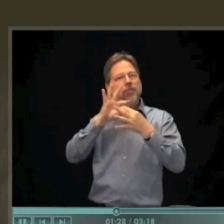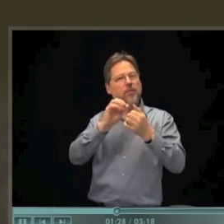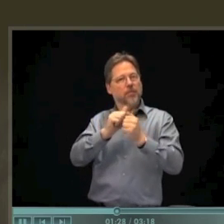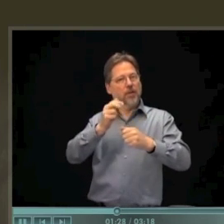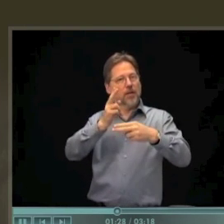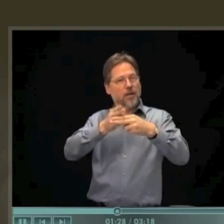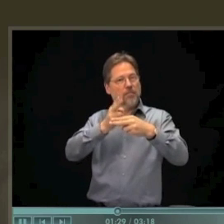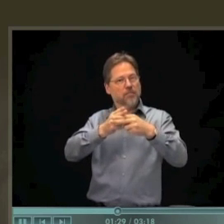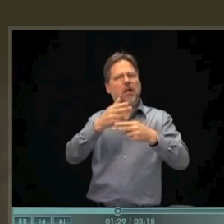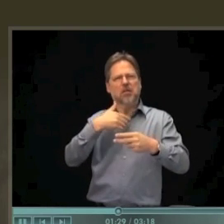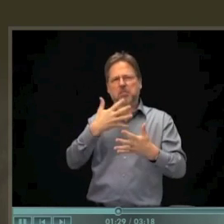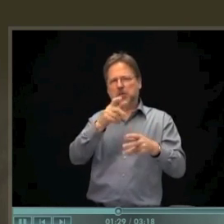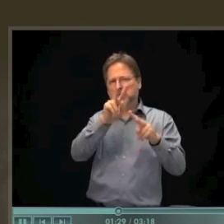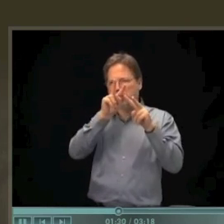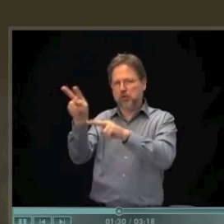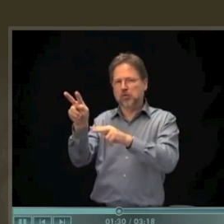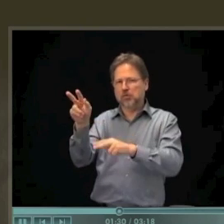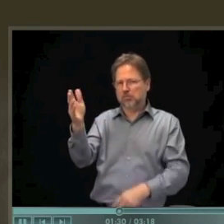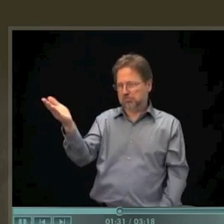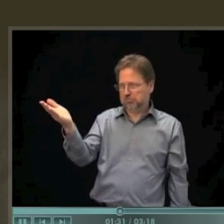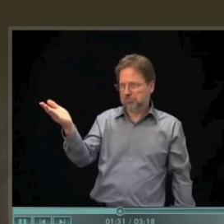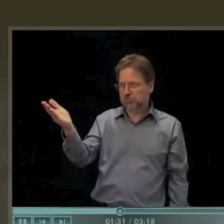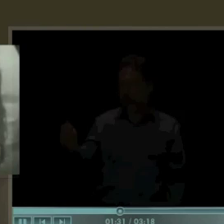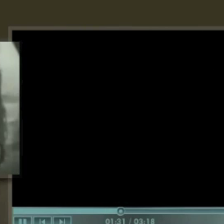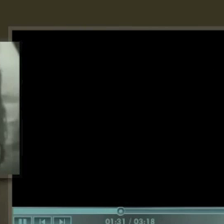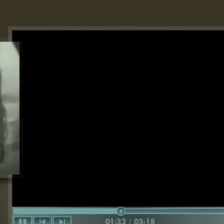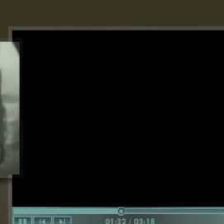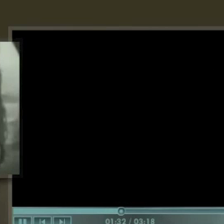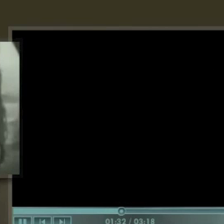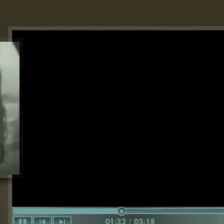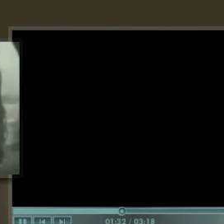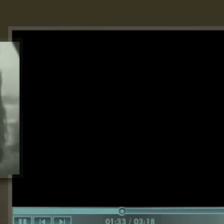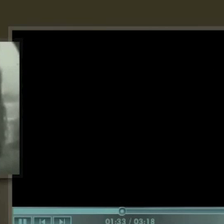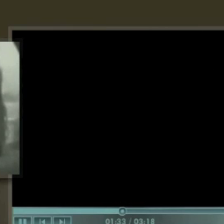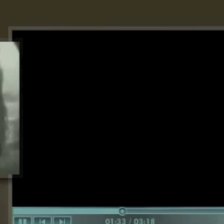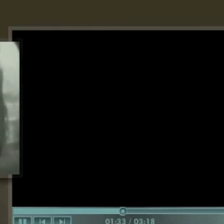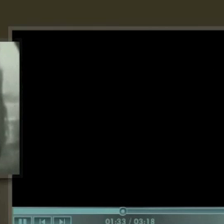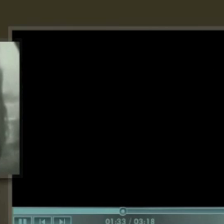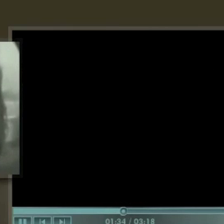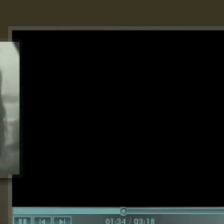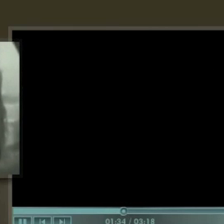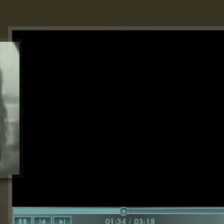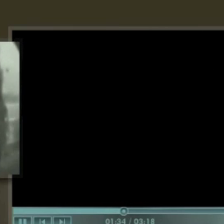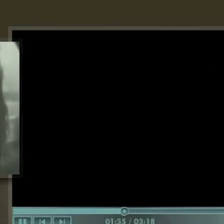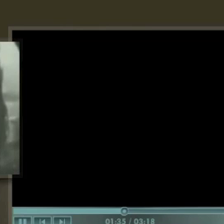This was EMG, and you can watch the clip to see what I'm talking about.